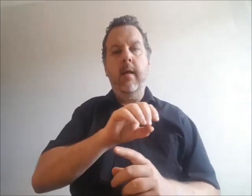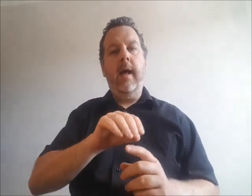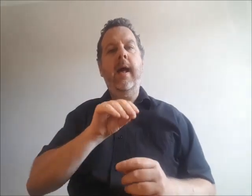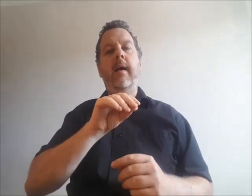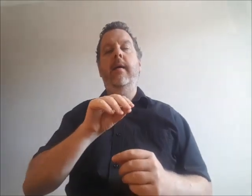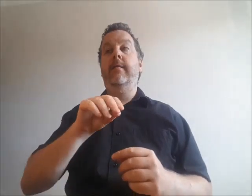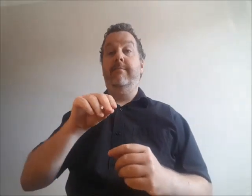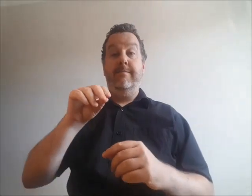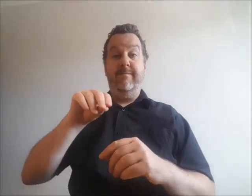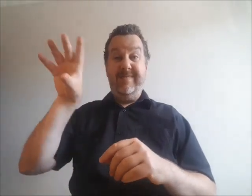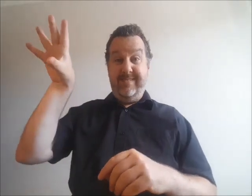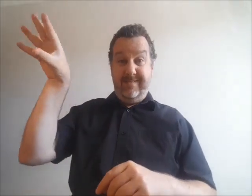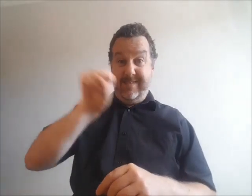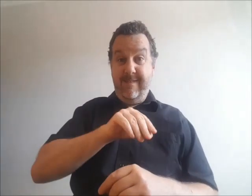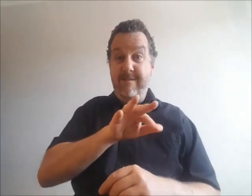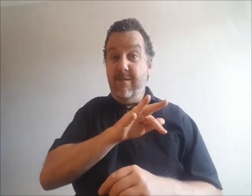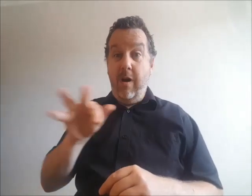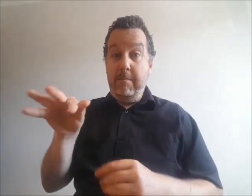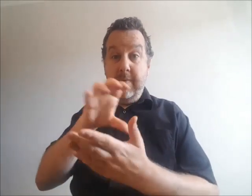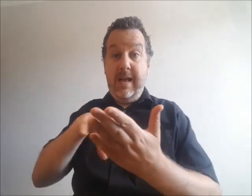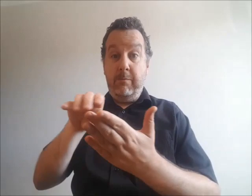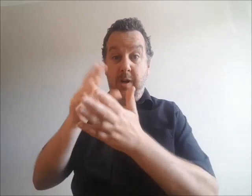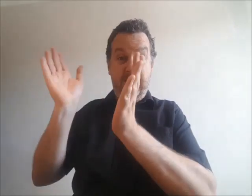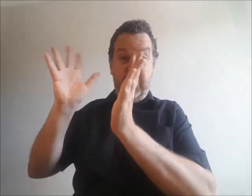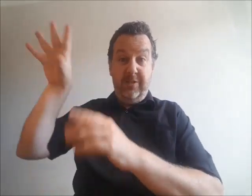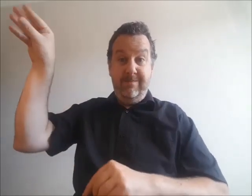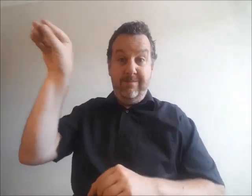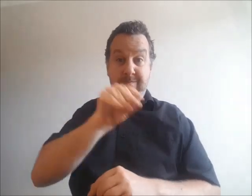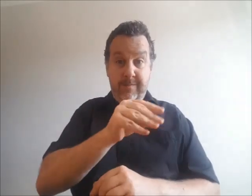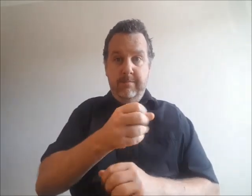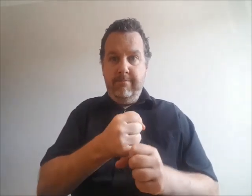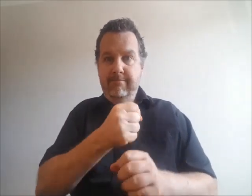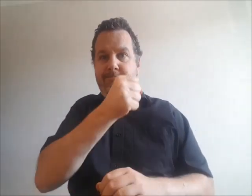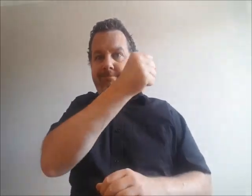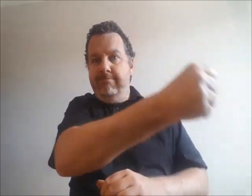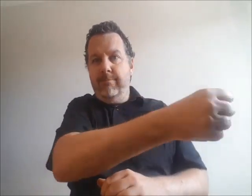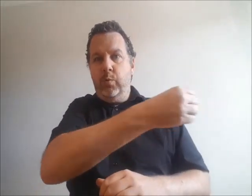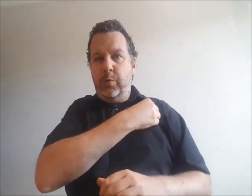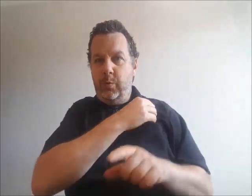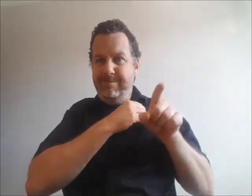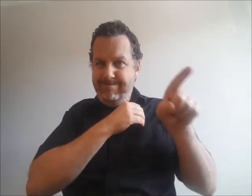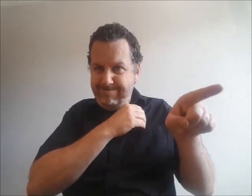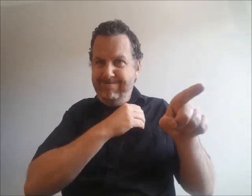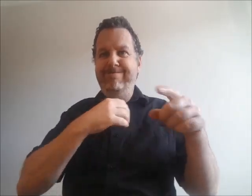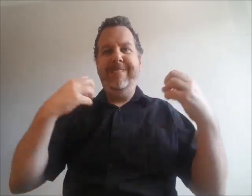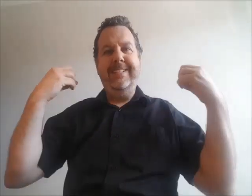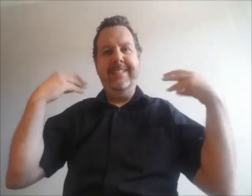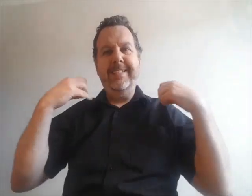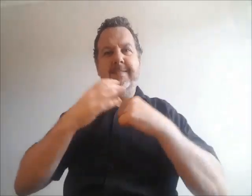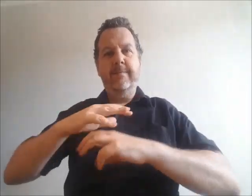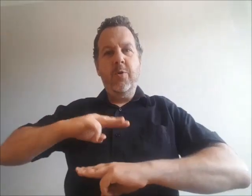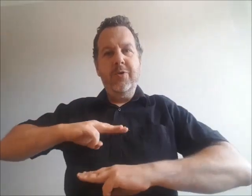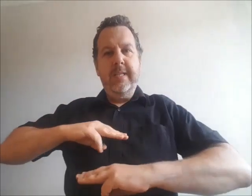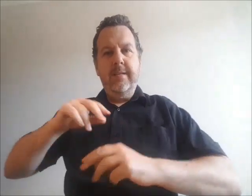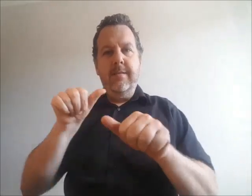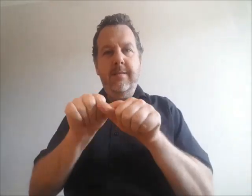from Cabra. So her education there was to cease and she would be transferred to the Sisters of Mercy Convent in